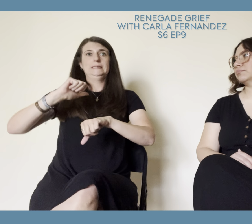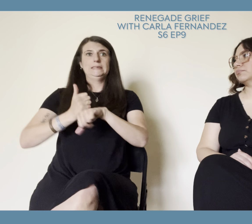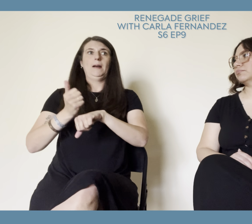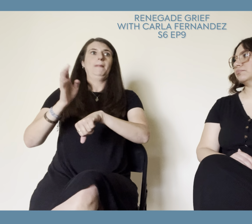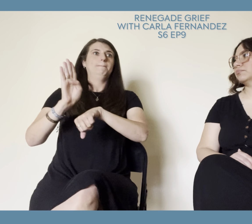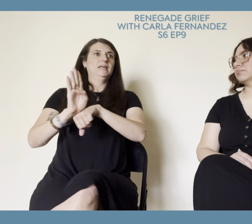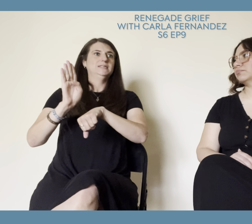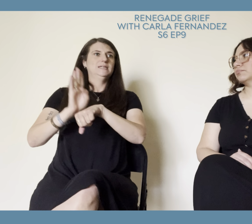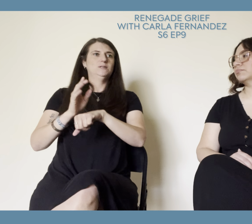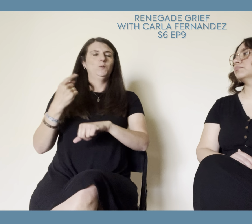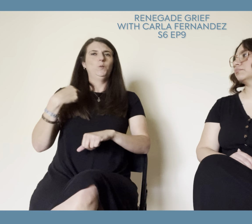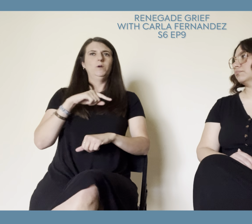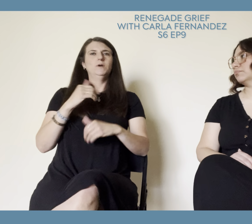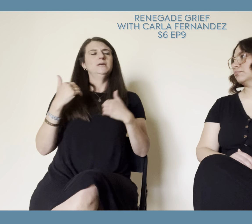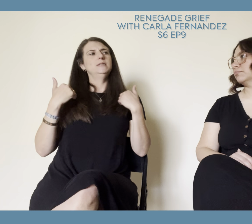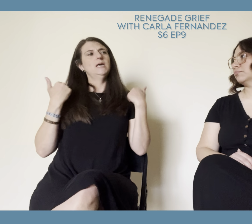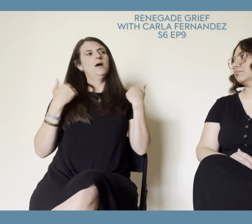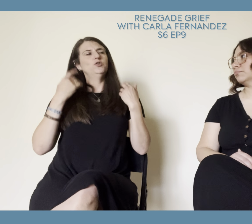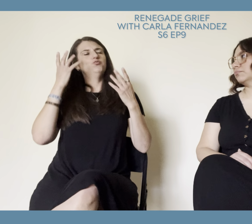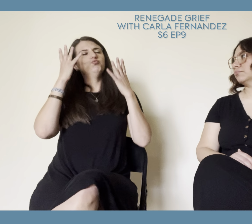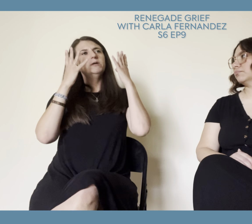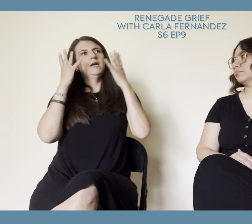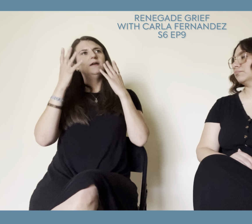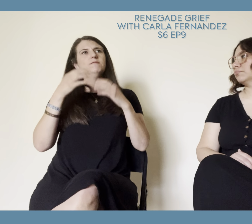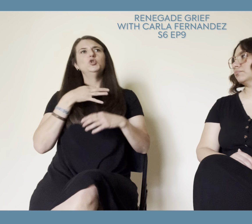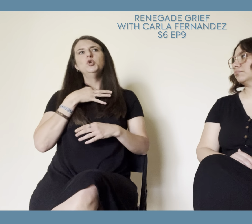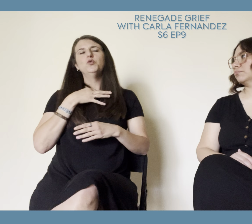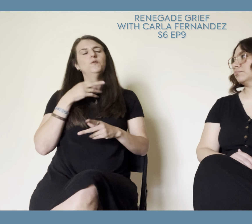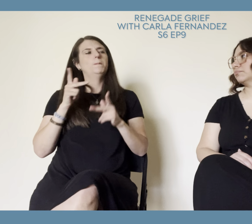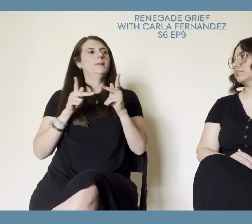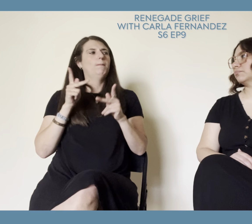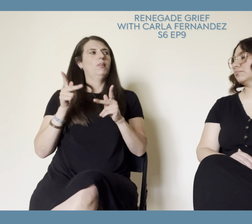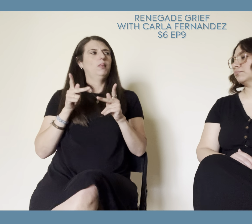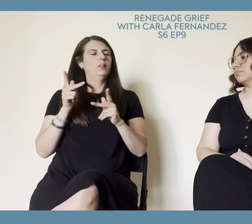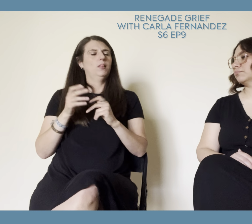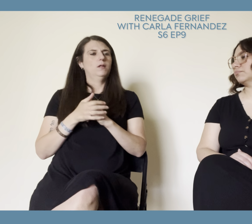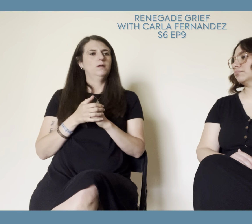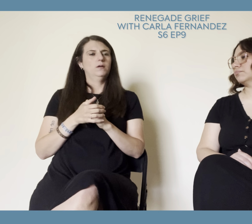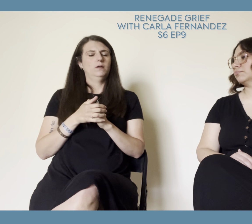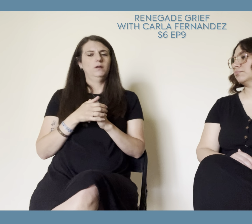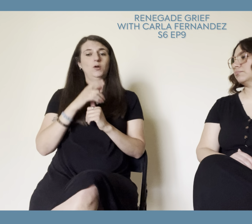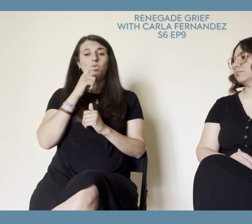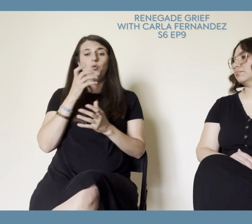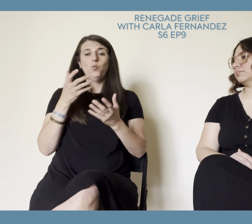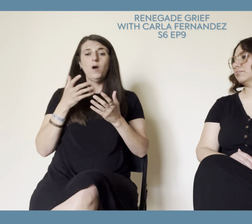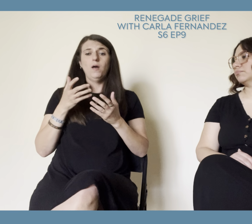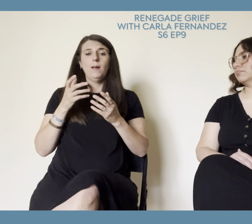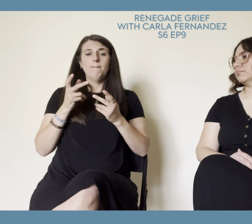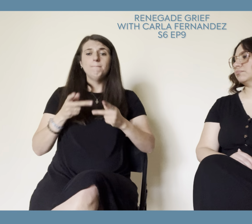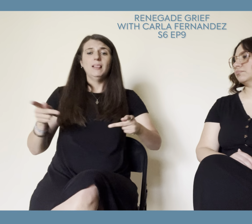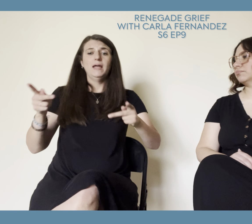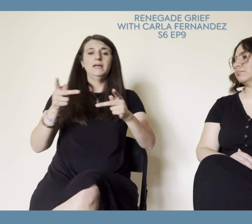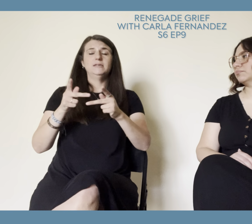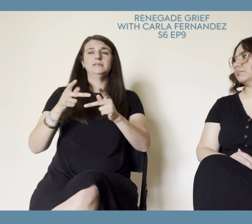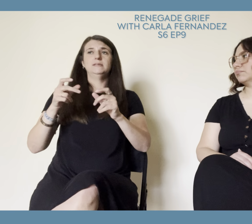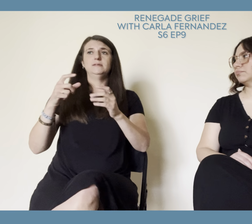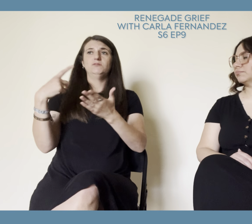just young, creative, curious people who wanted a space where we could talk about this